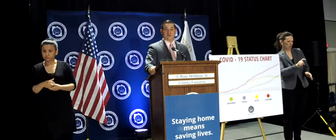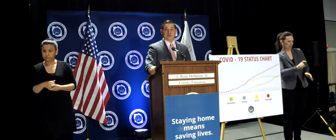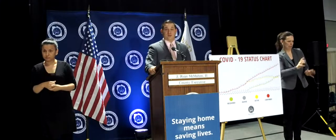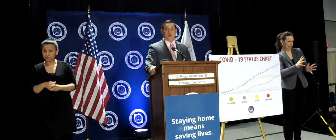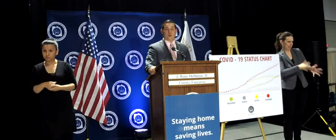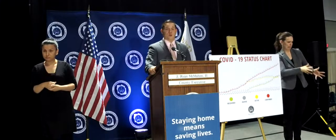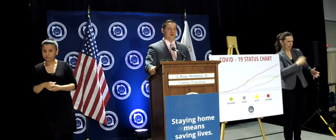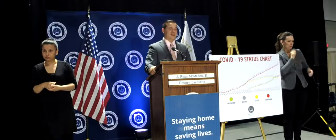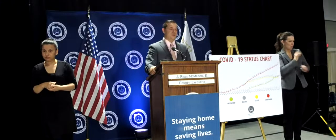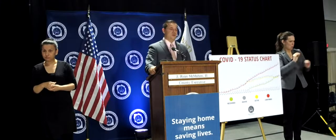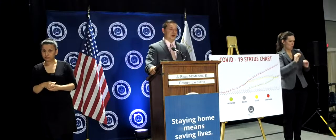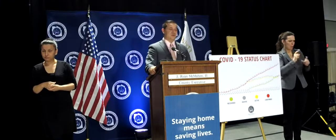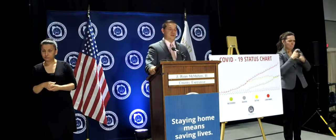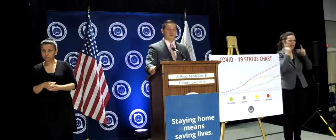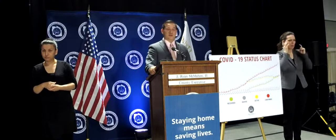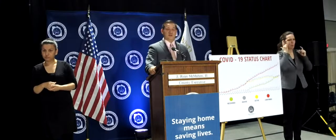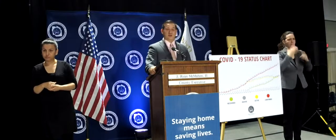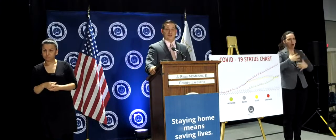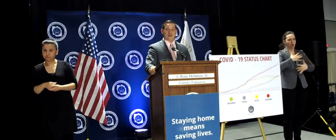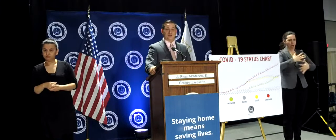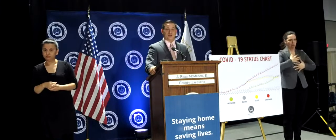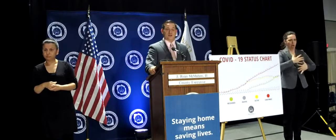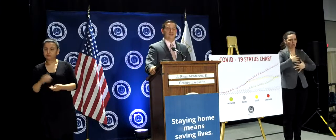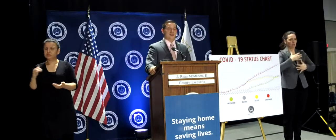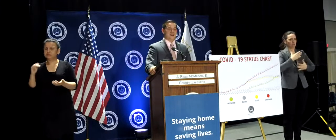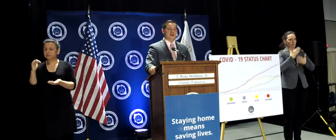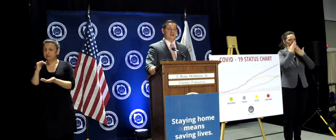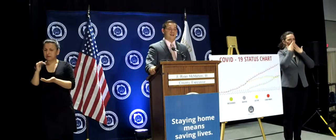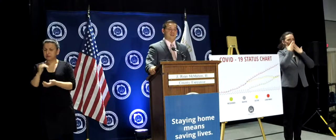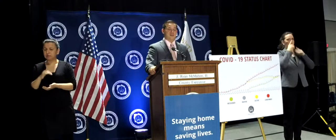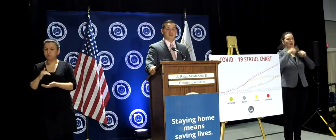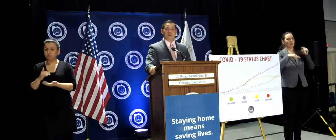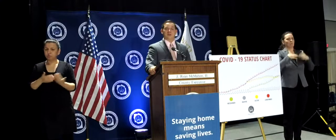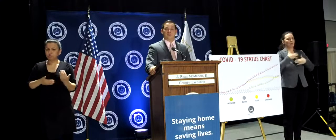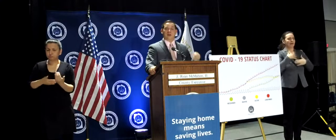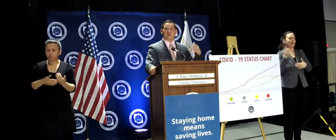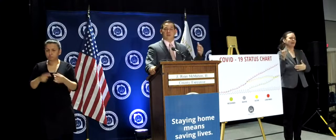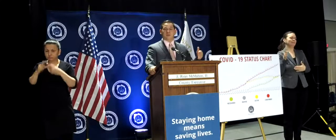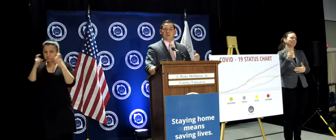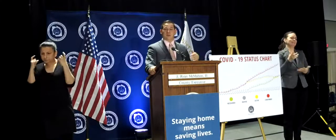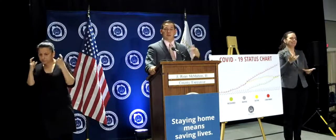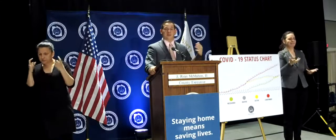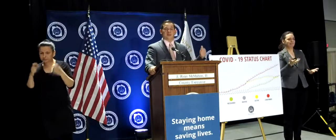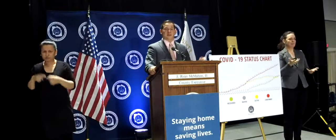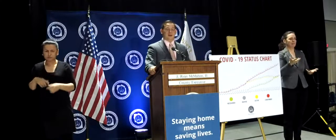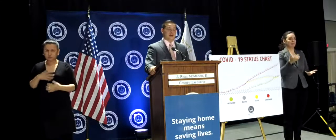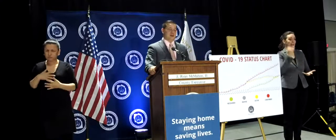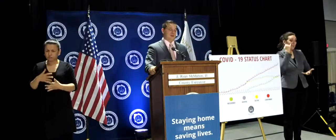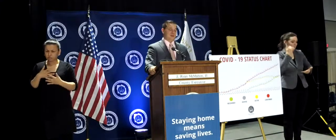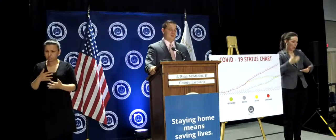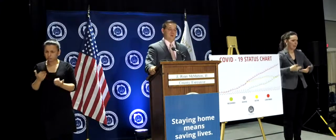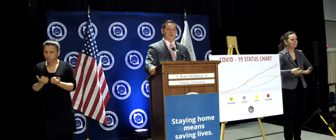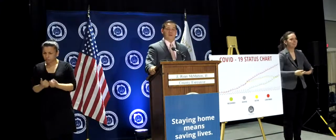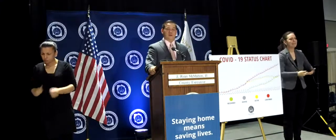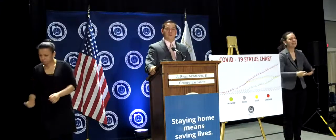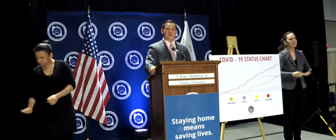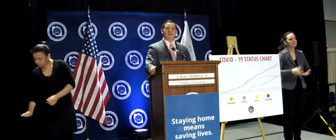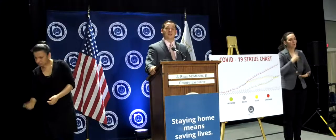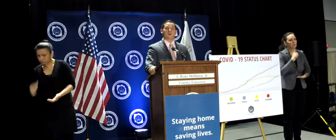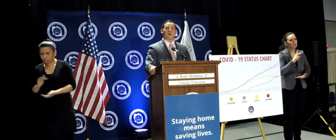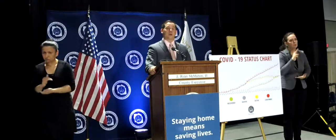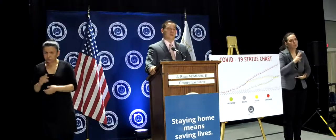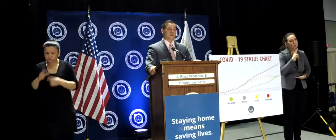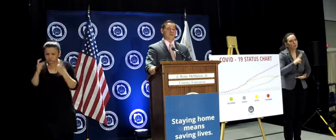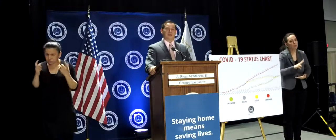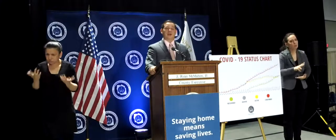right? And so if you have an infant or a toddler, this is what keeps parents up at night when they're going to